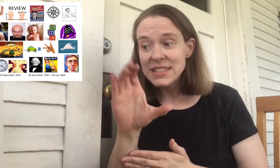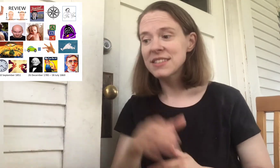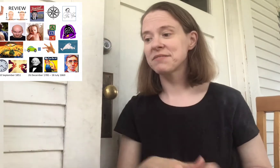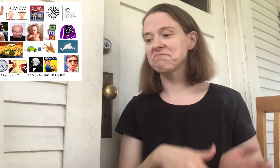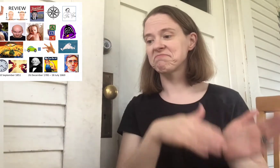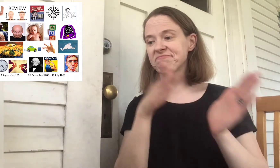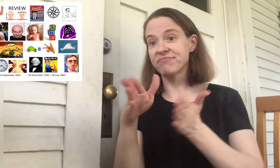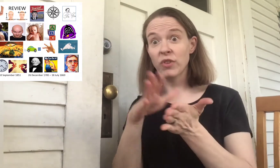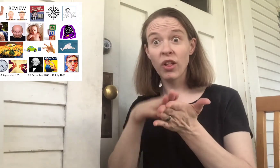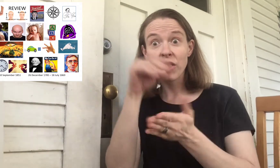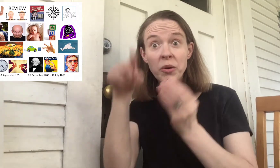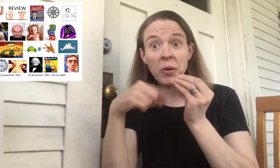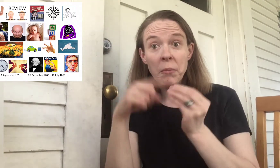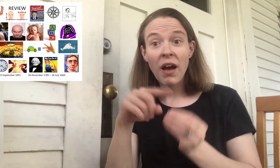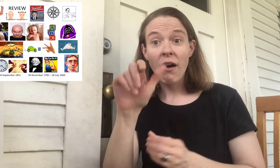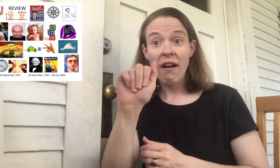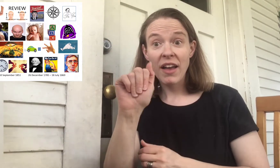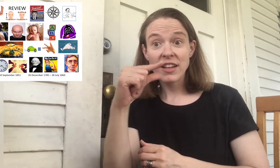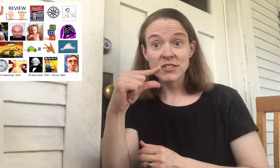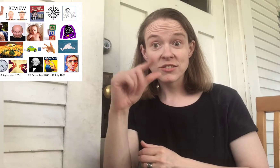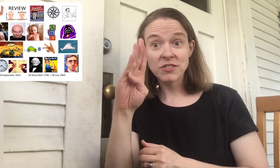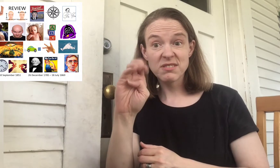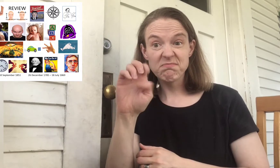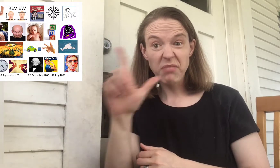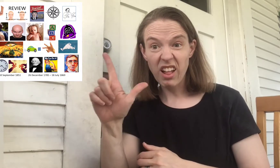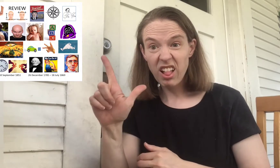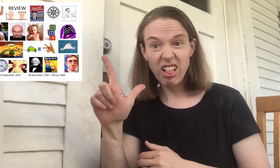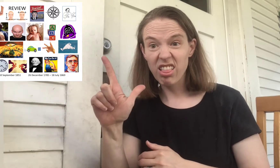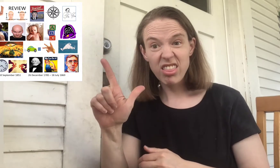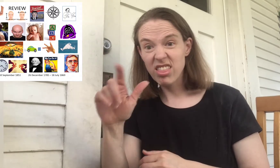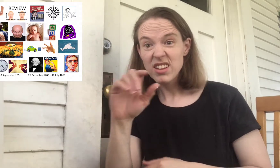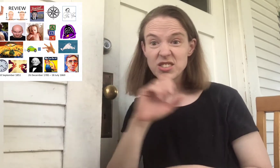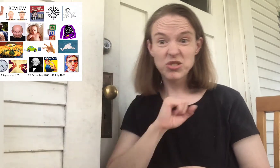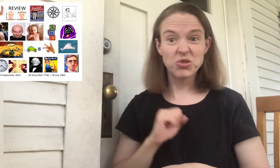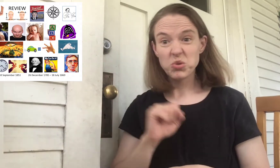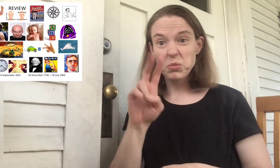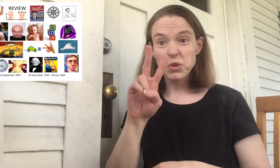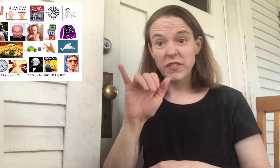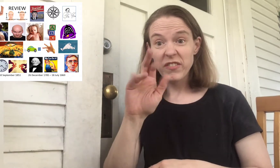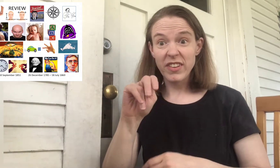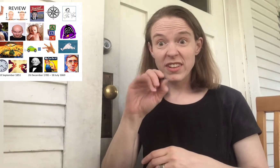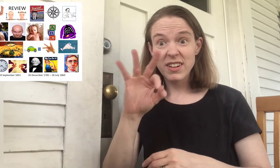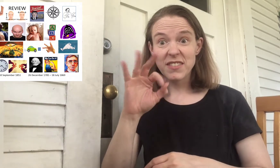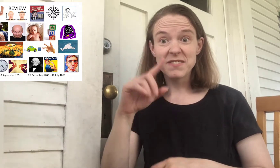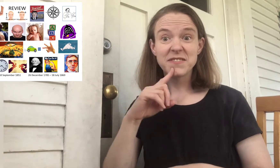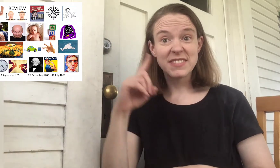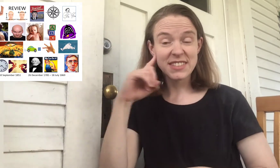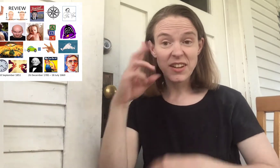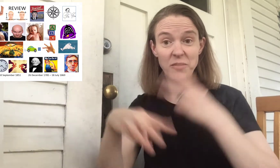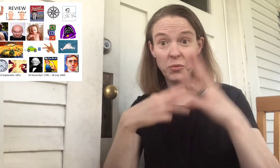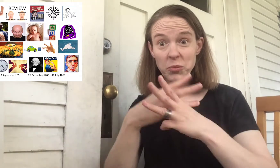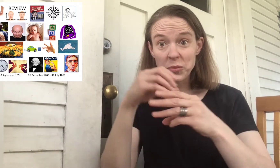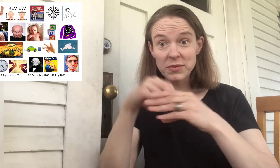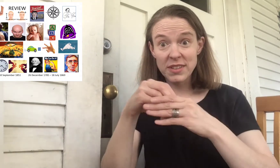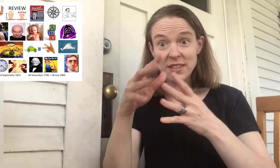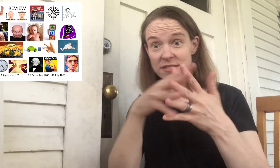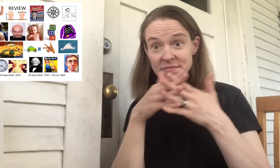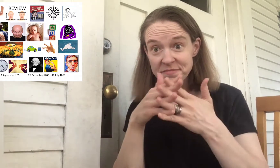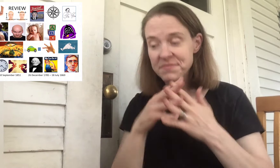the ABCs. You've learned about Alexander Graham Bell and that he's the supervillain of the deaf world in